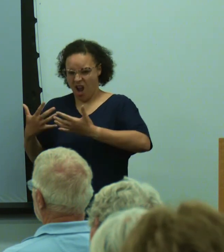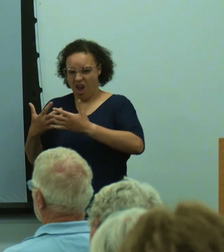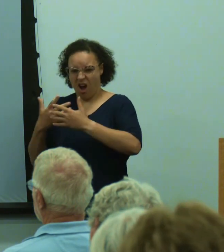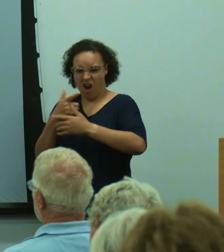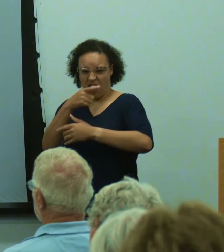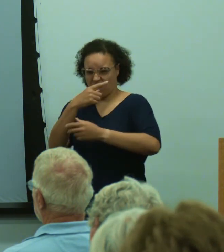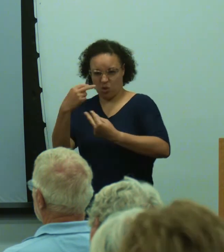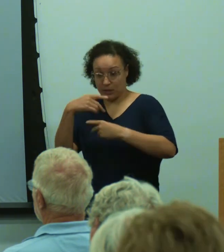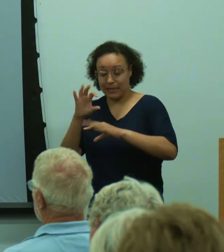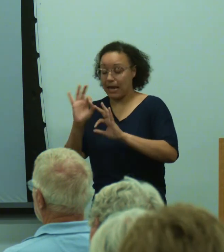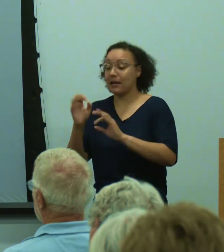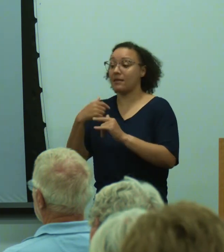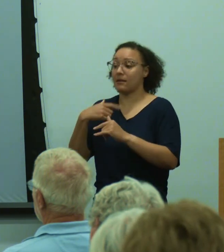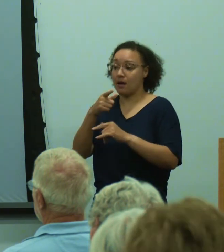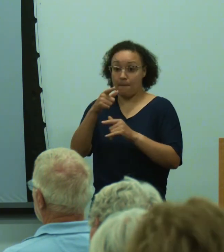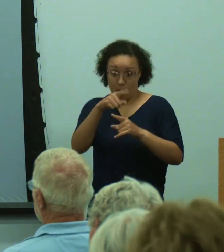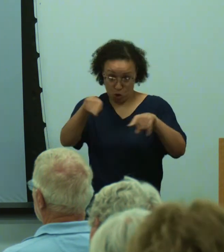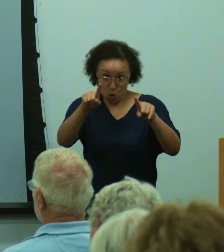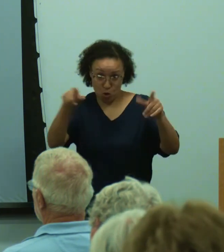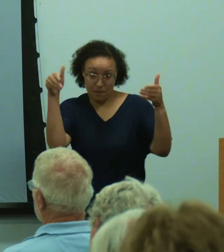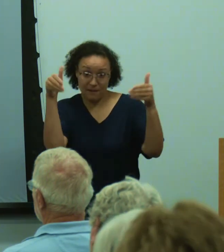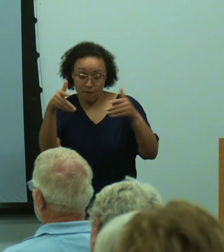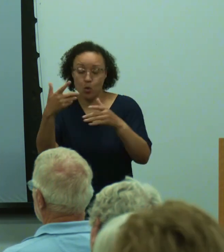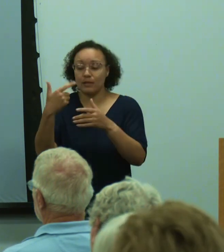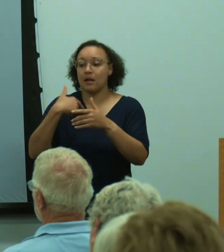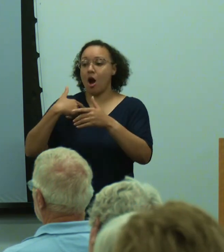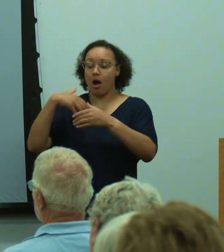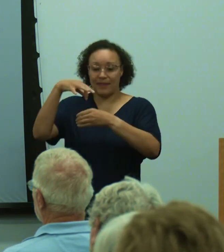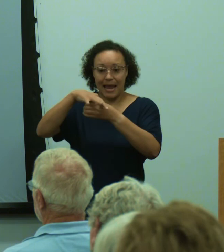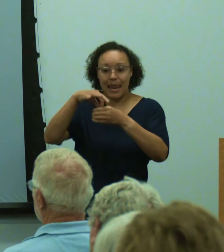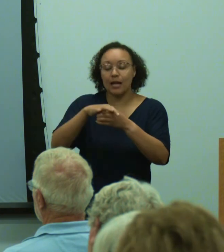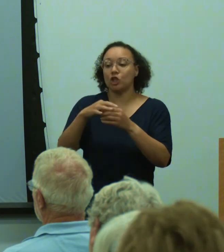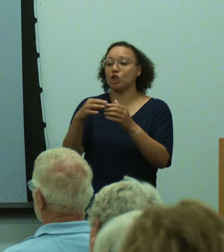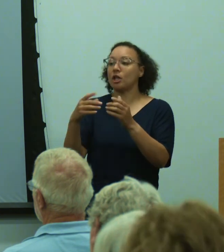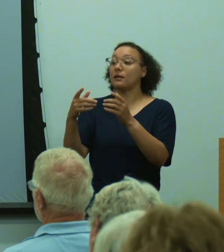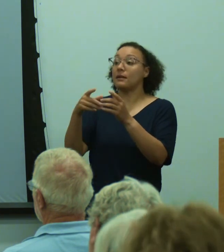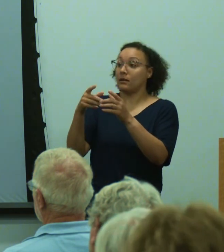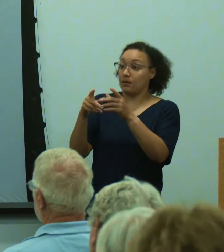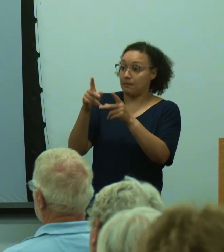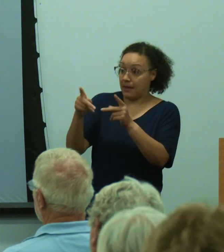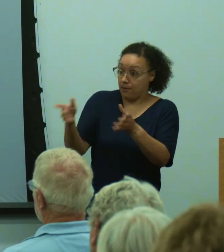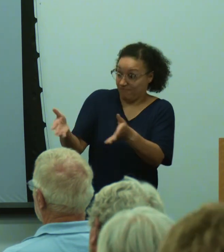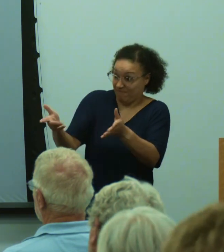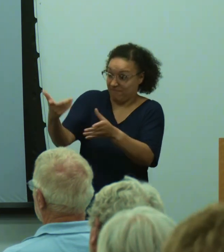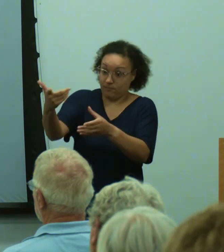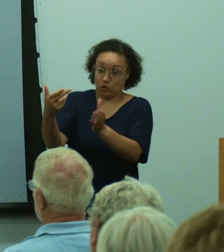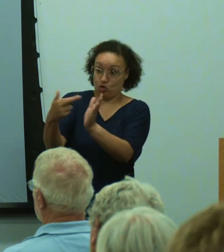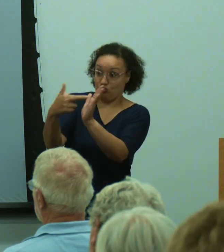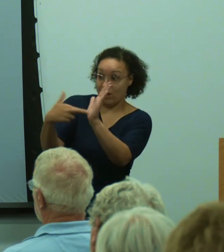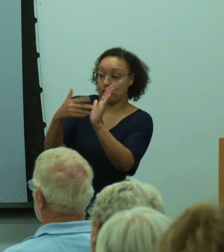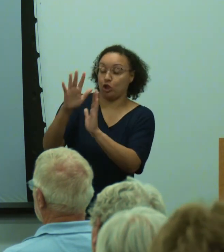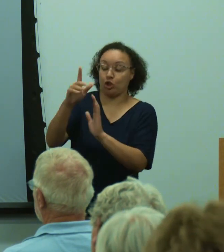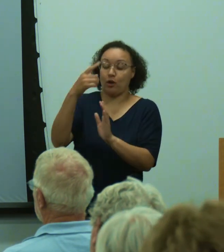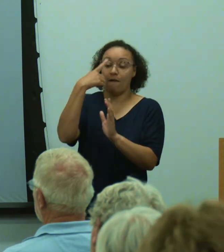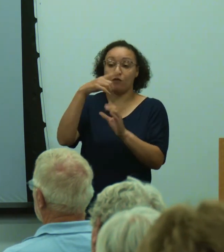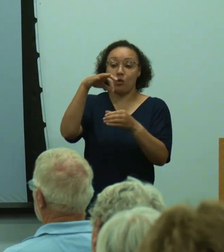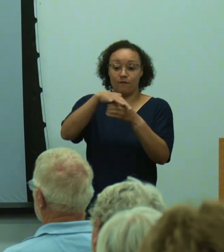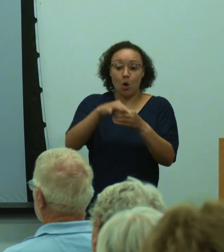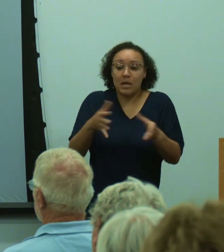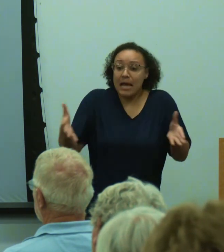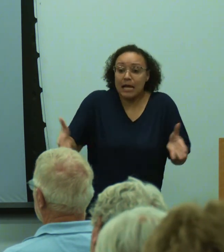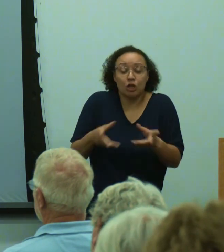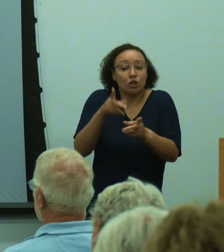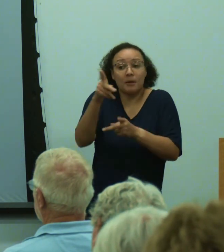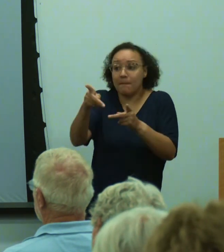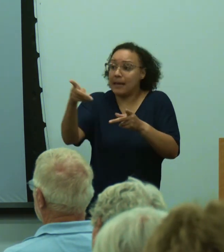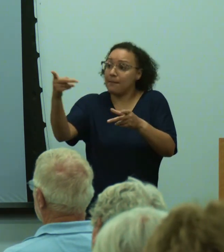y'all should be focusing on the election, getting voters registered and getting people to the polls, encouraging people to participate in those